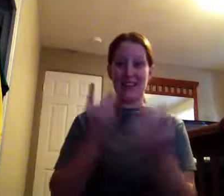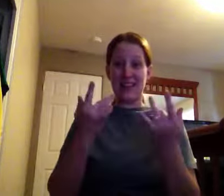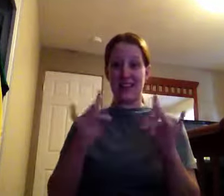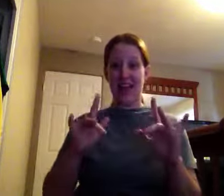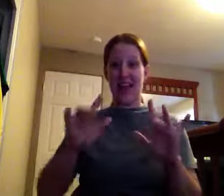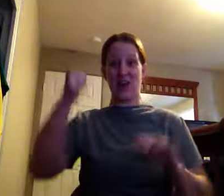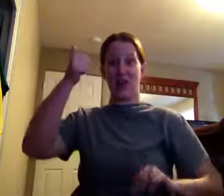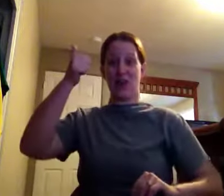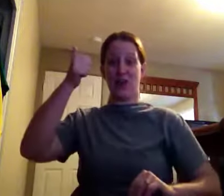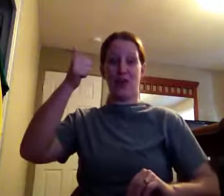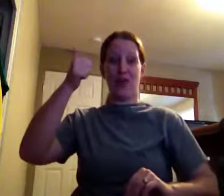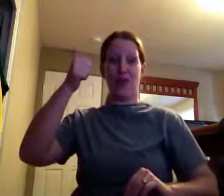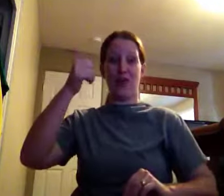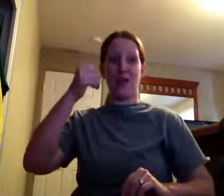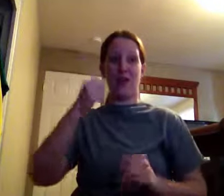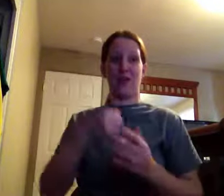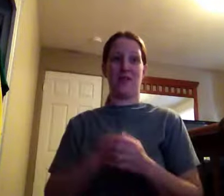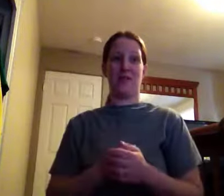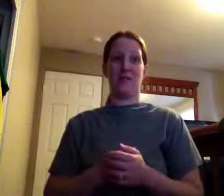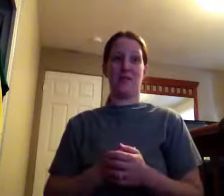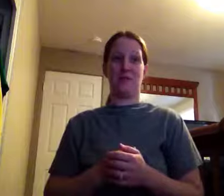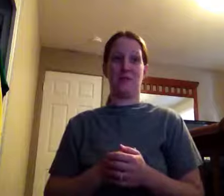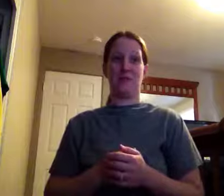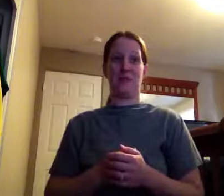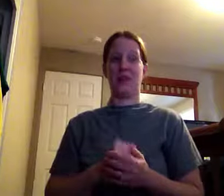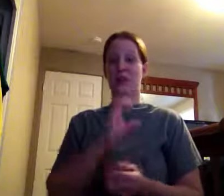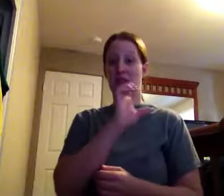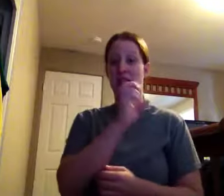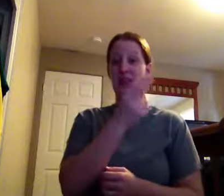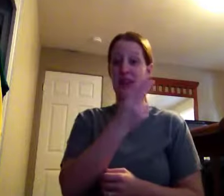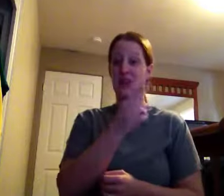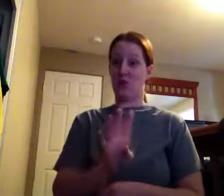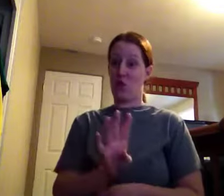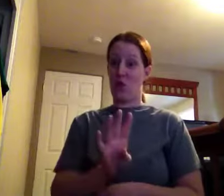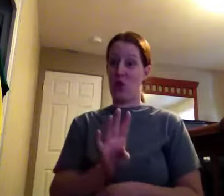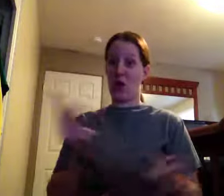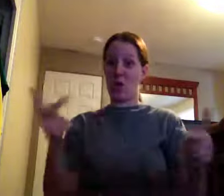heavier. So I'm going to take this CH4 and multiply it by 4, and I'm going to have